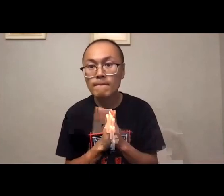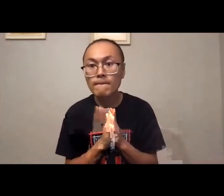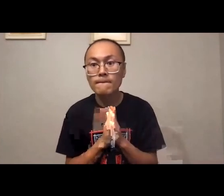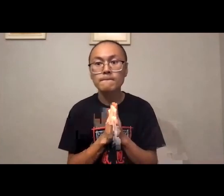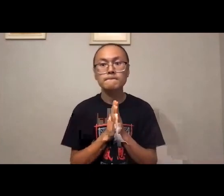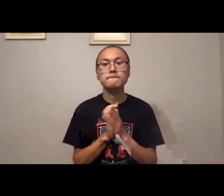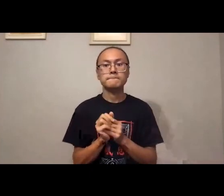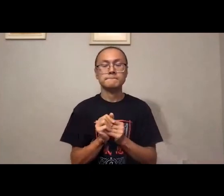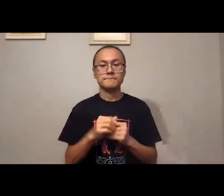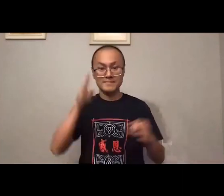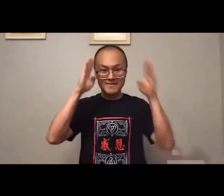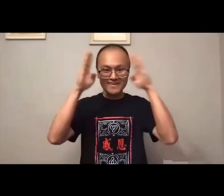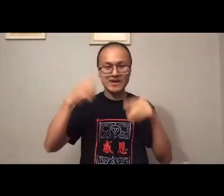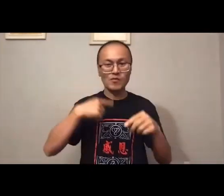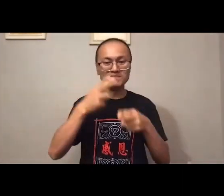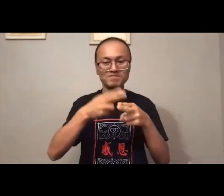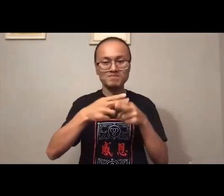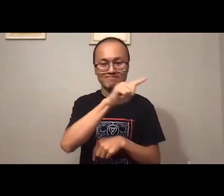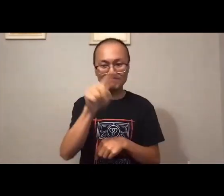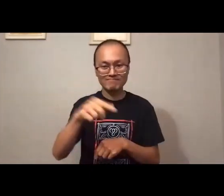Are we ready?